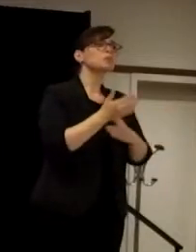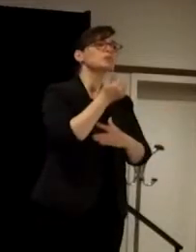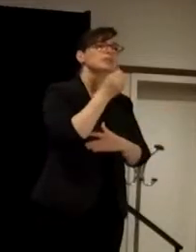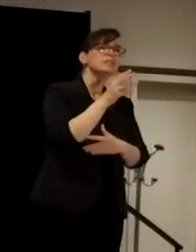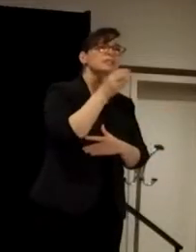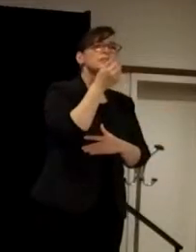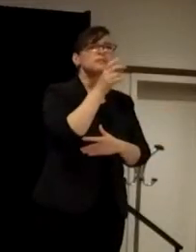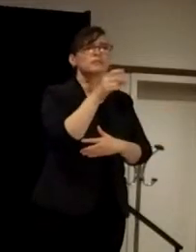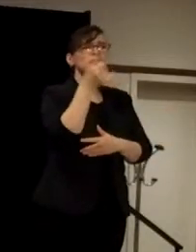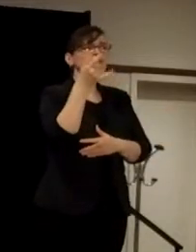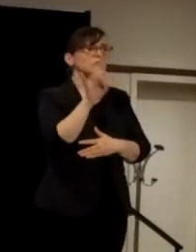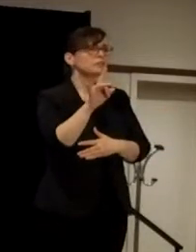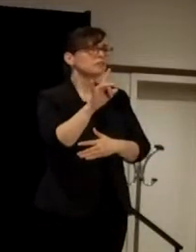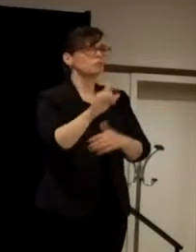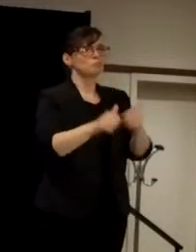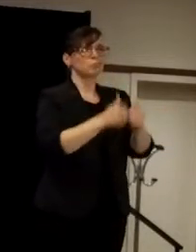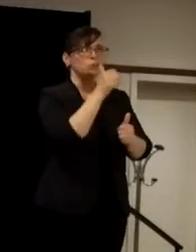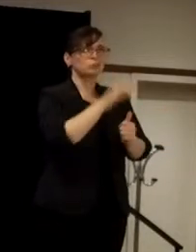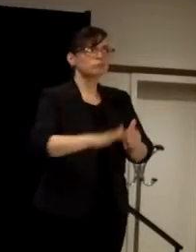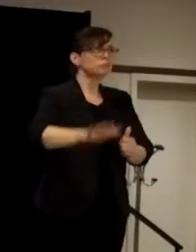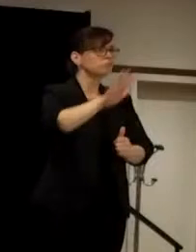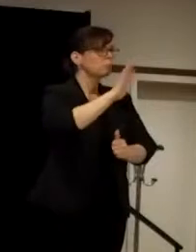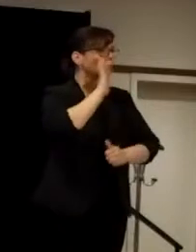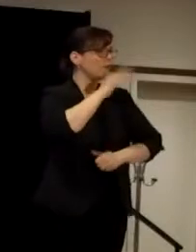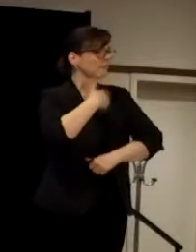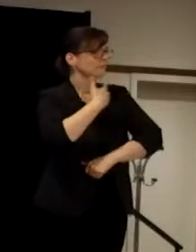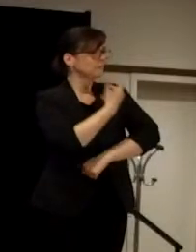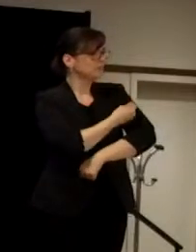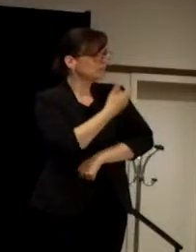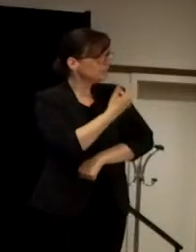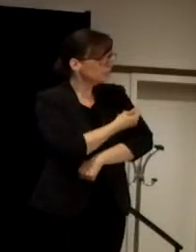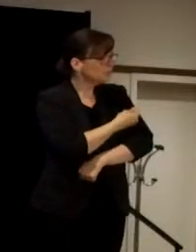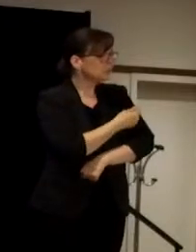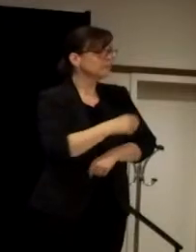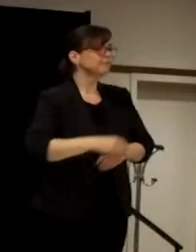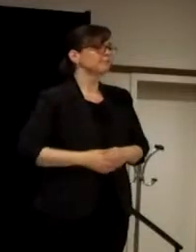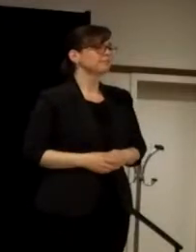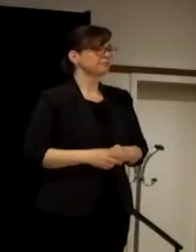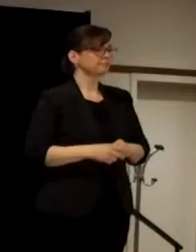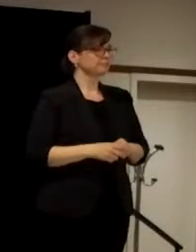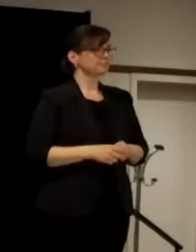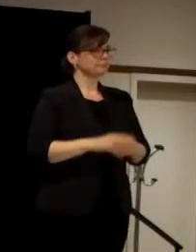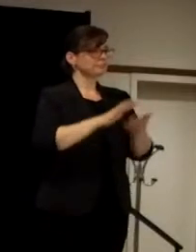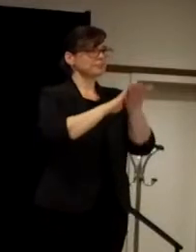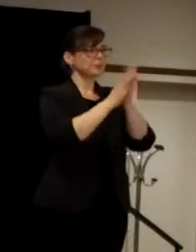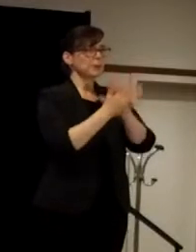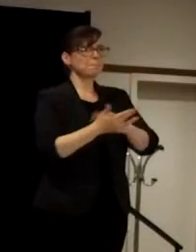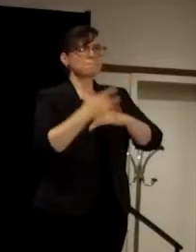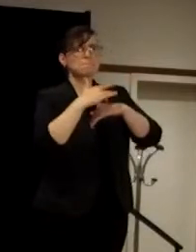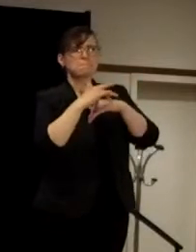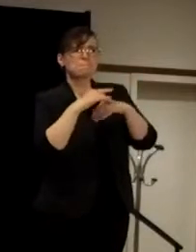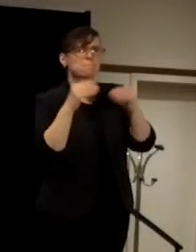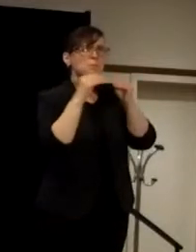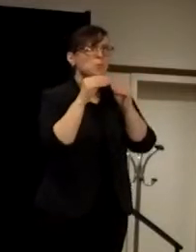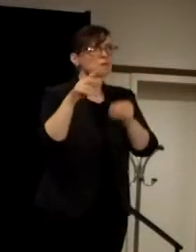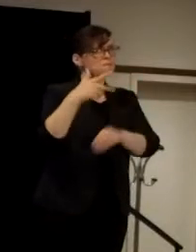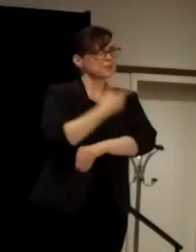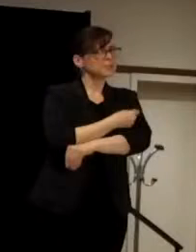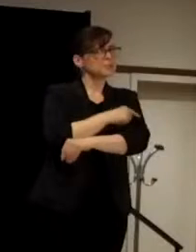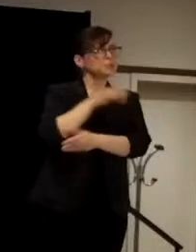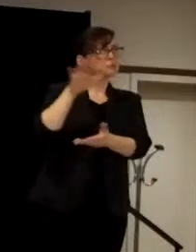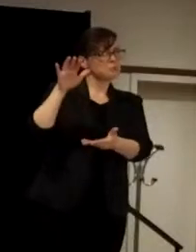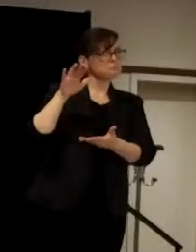17-year-olds, 18-year-olds, the younger demographics that became eligible, maybe another week or so here,